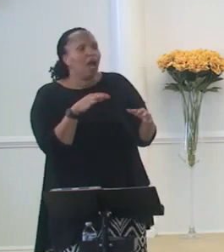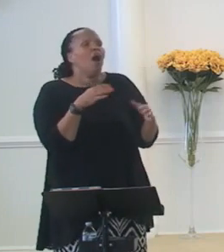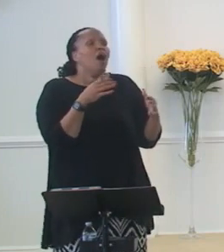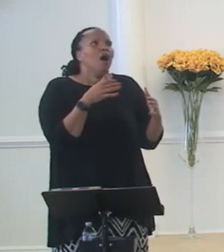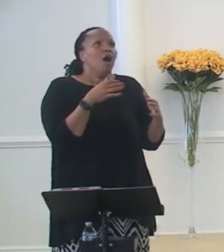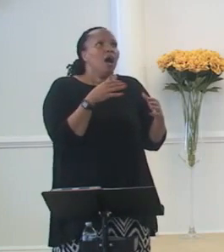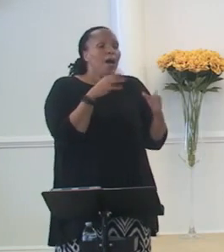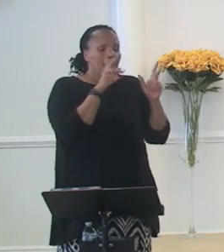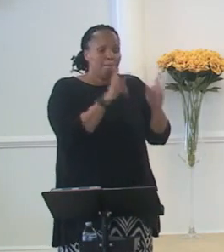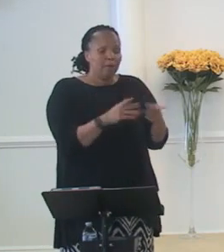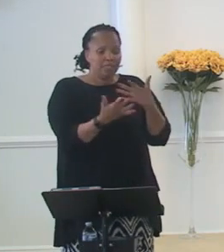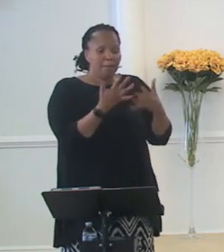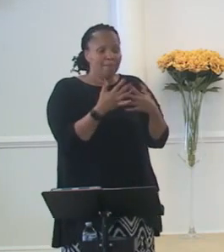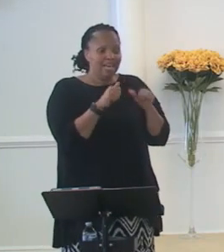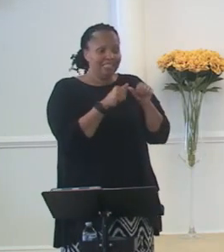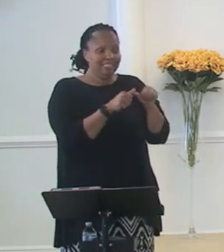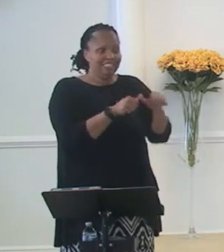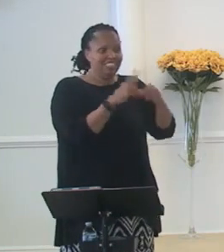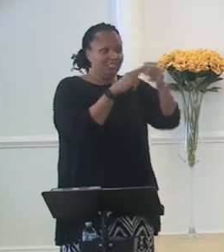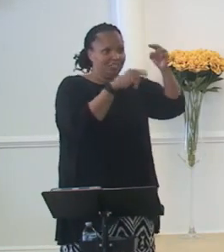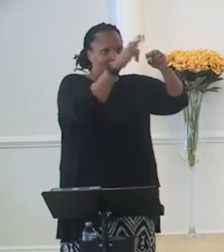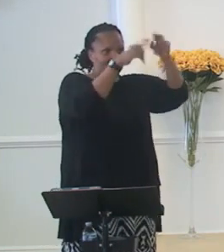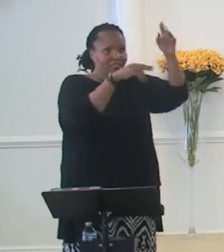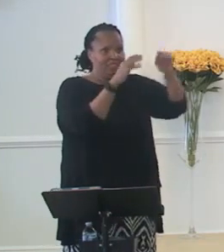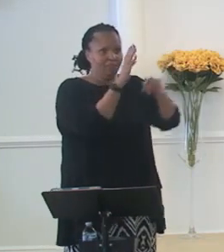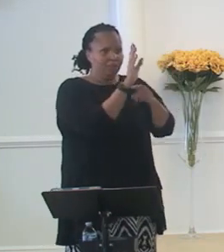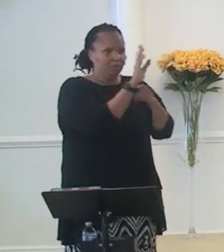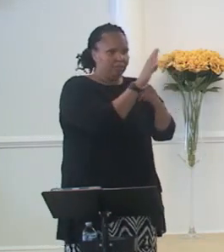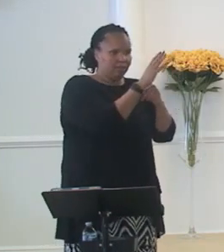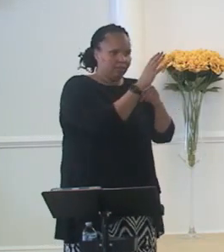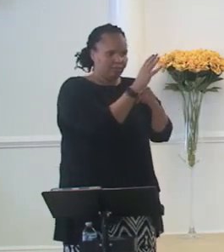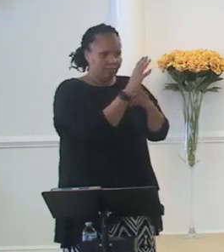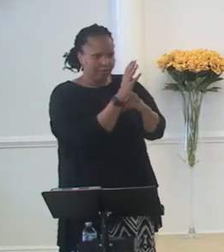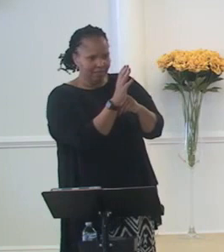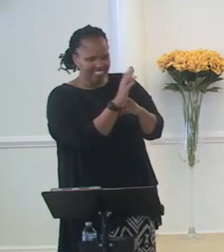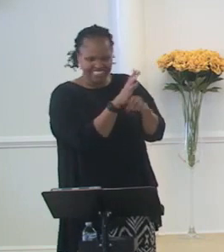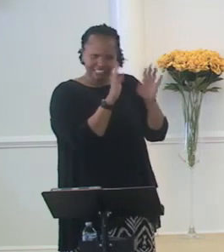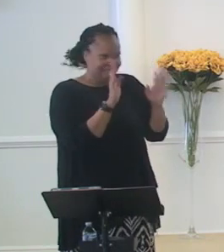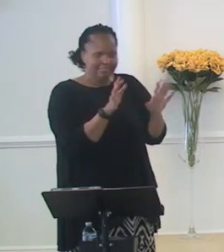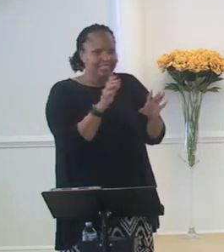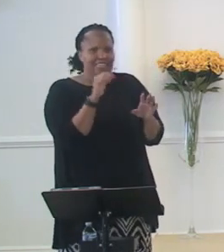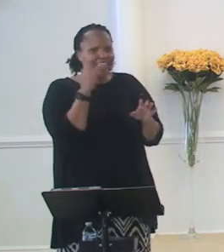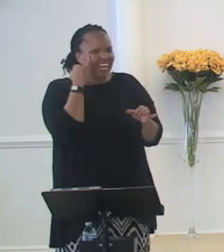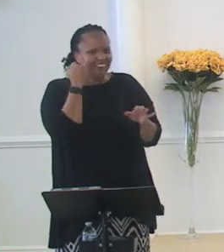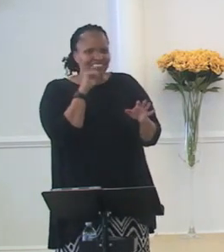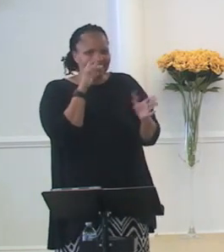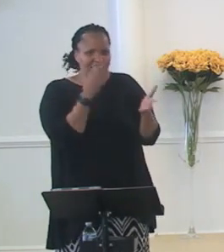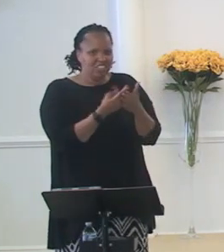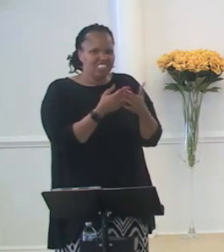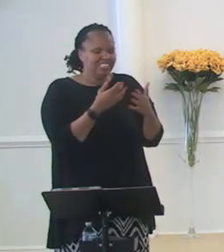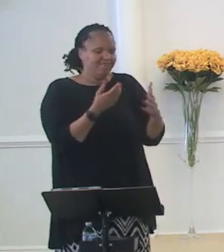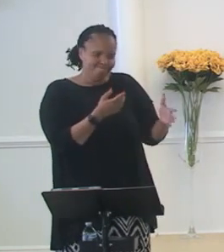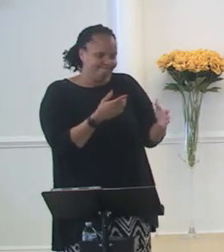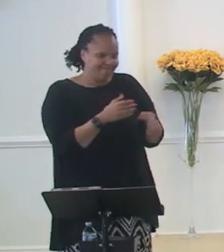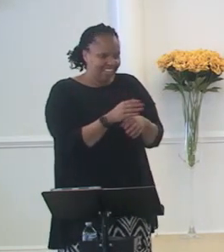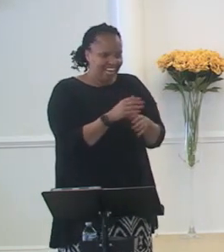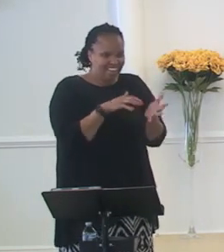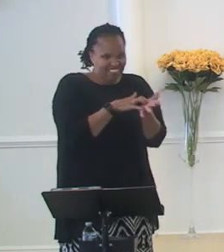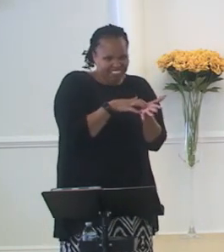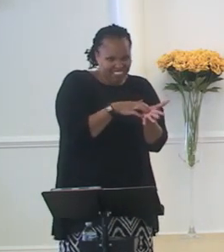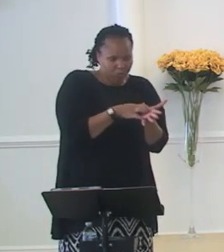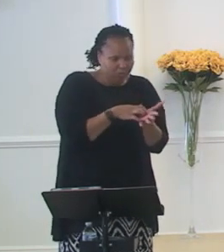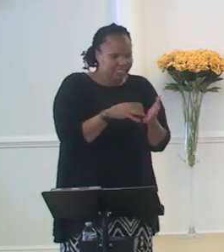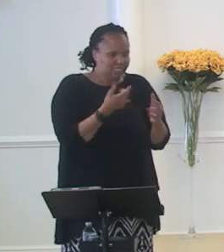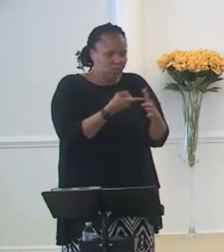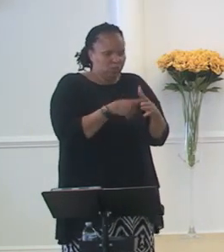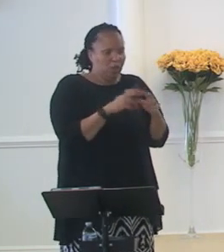continue building. If you don't understand the integrity of the structure, you begin to build. That's